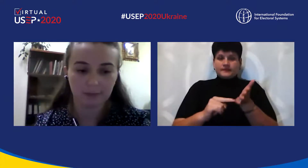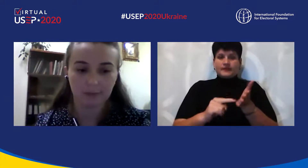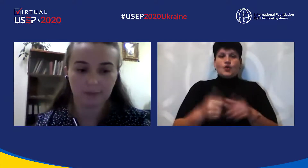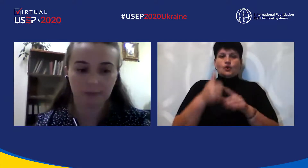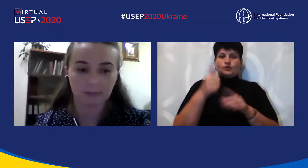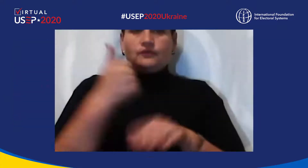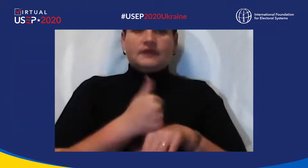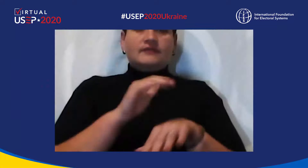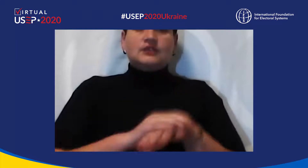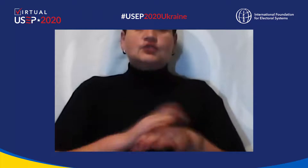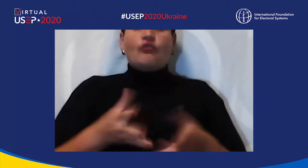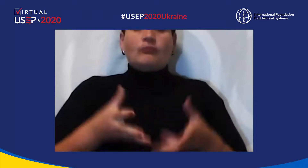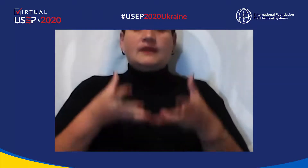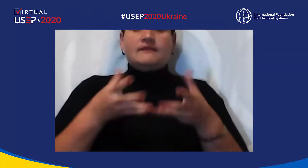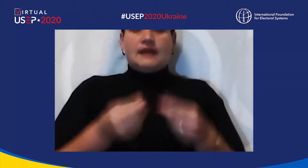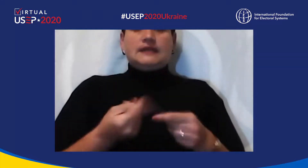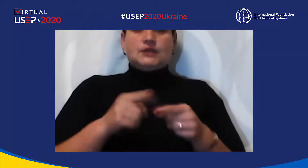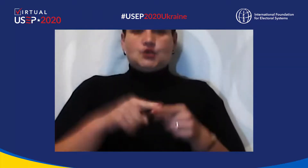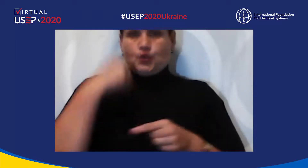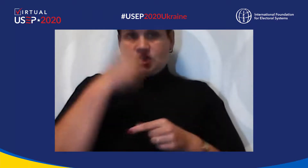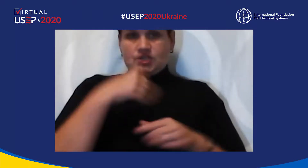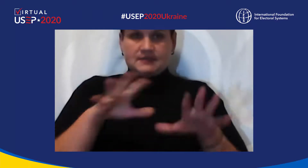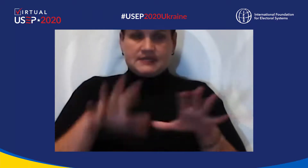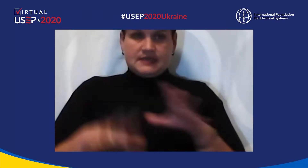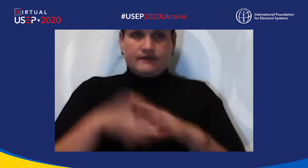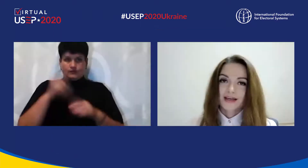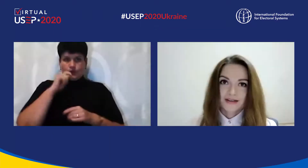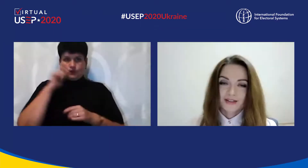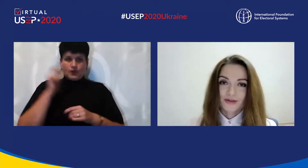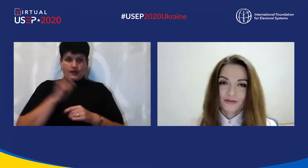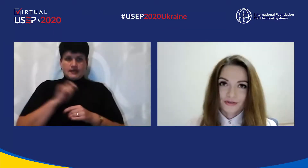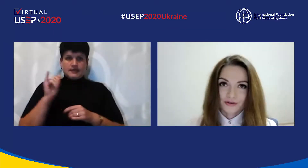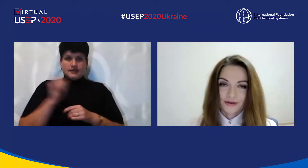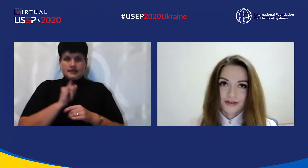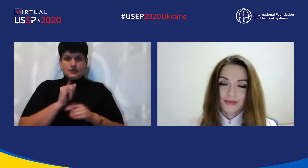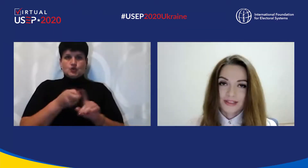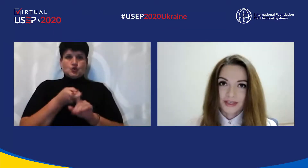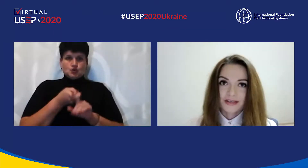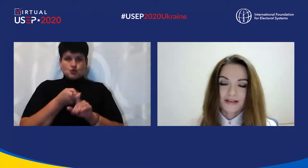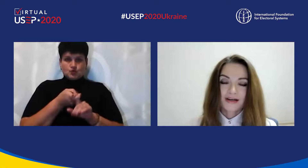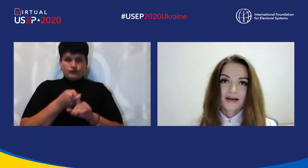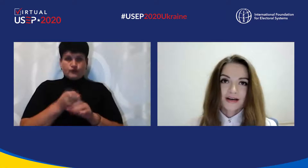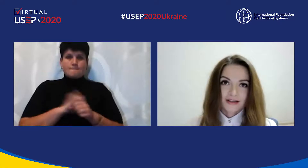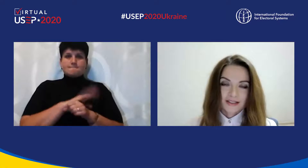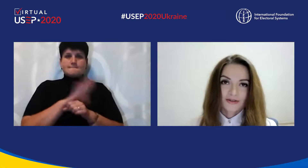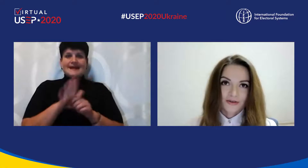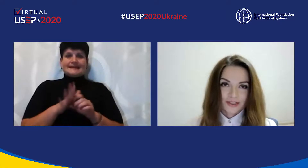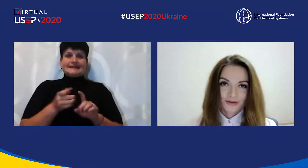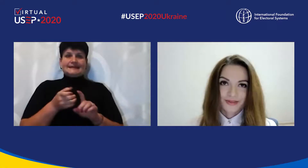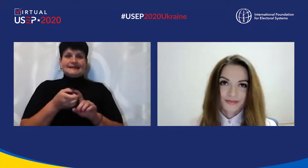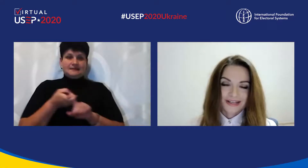the main factors that impacted this year's local elections in Ukraine. As regards